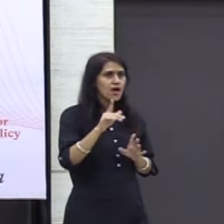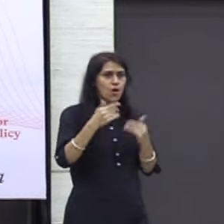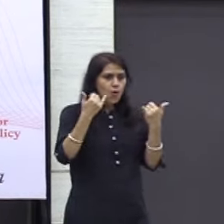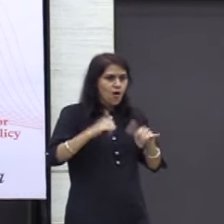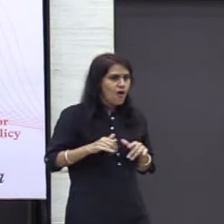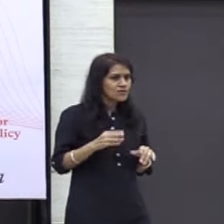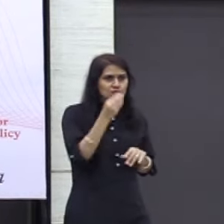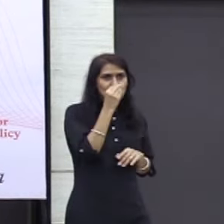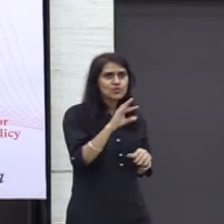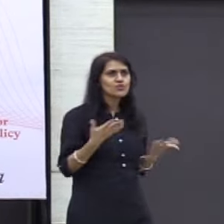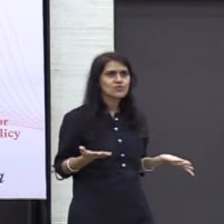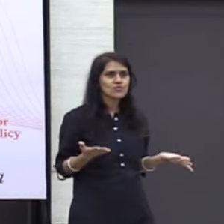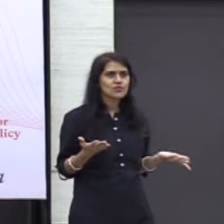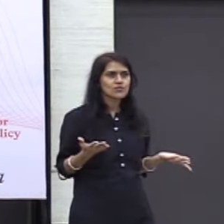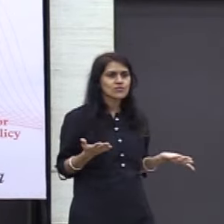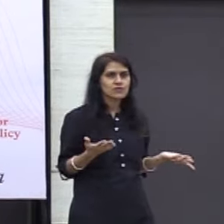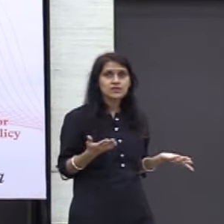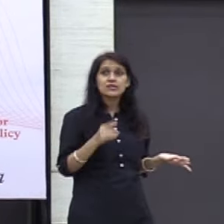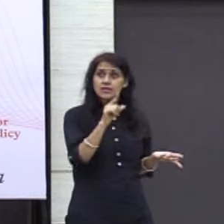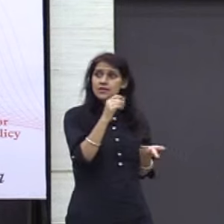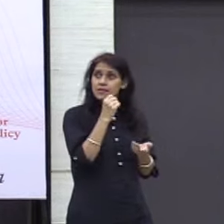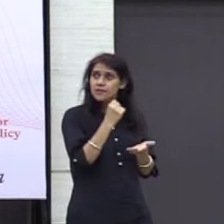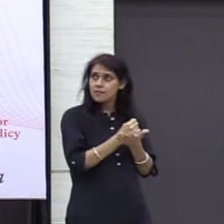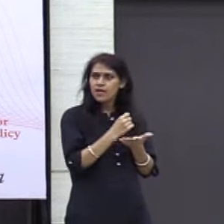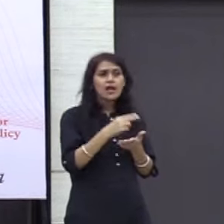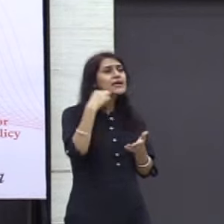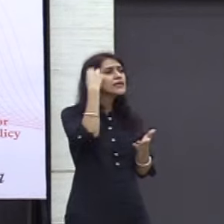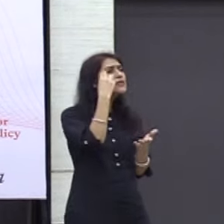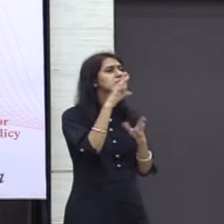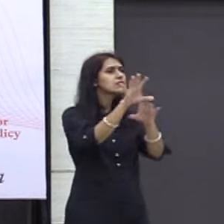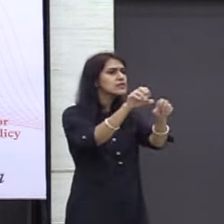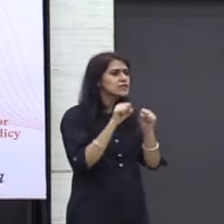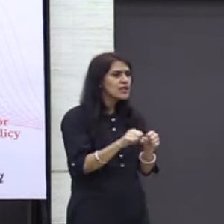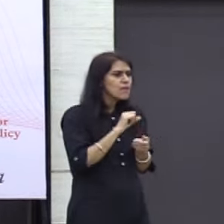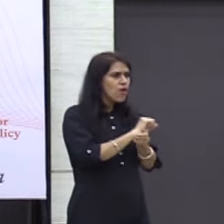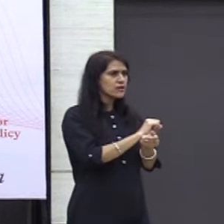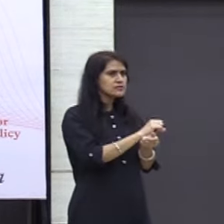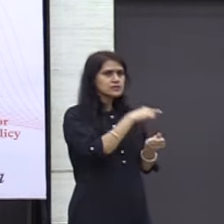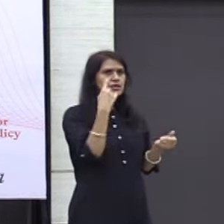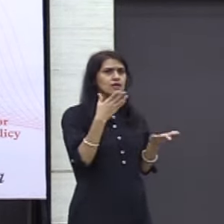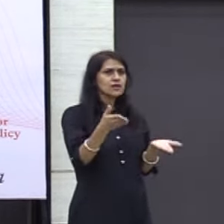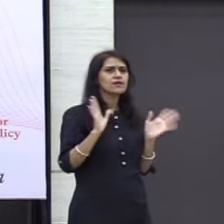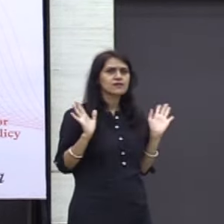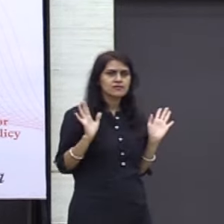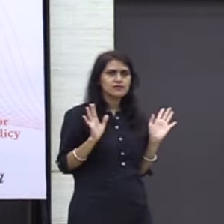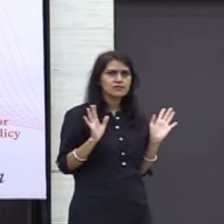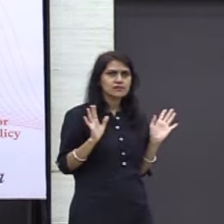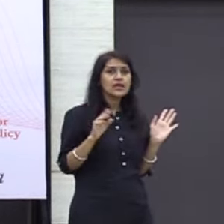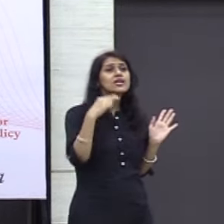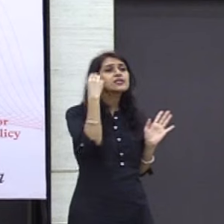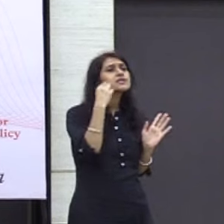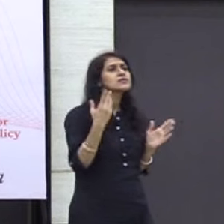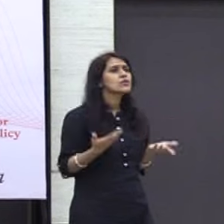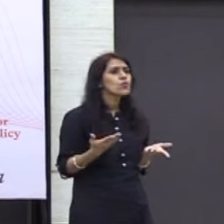thing. That's right. You take away his liberty. You must have some real reasons to take away my liberty. That's right. Right? What are those real